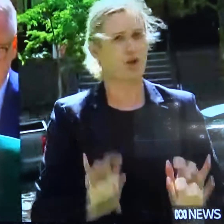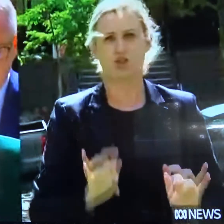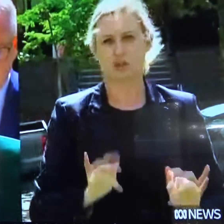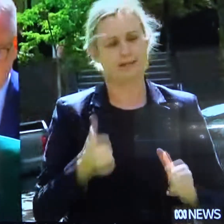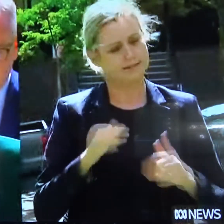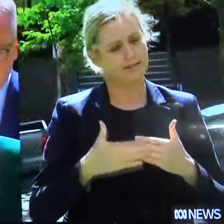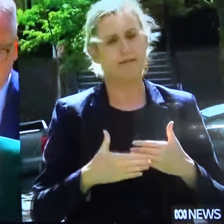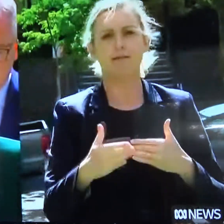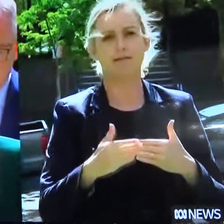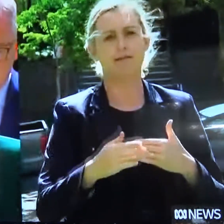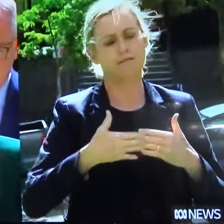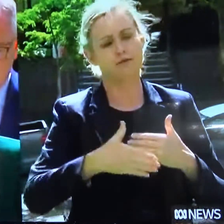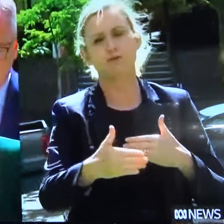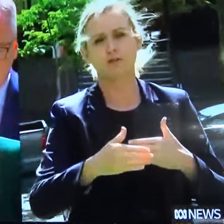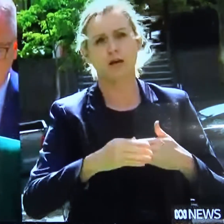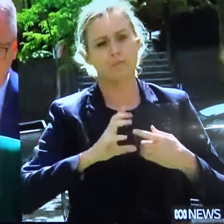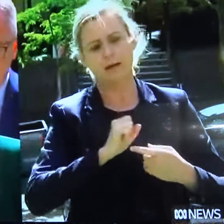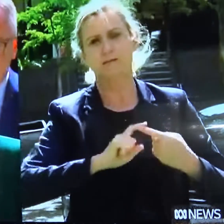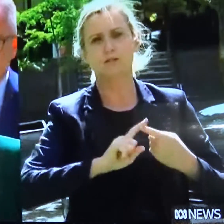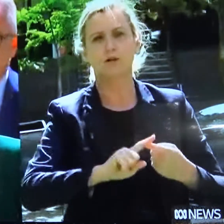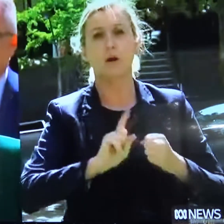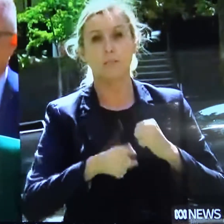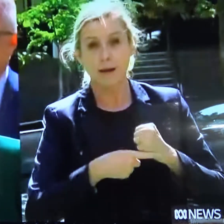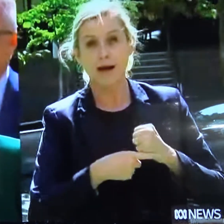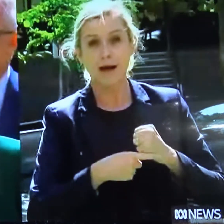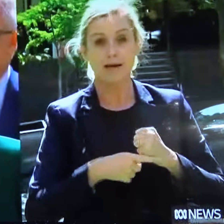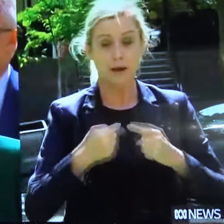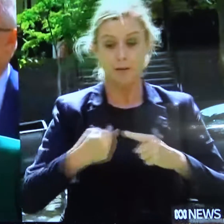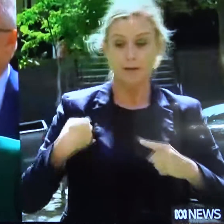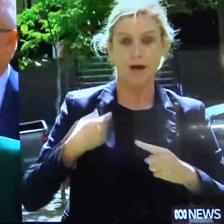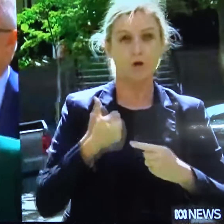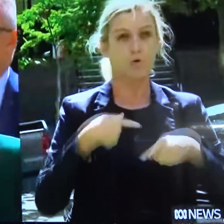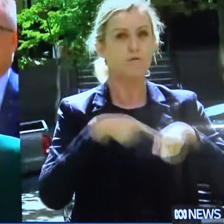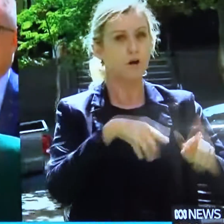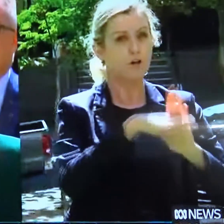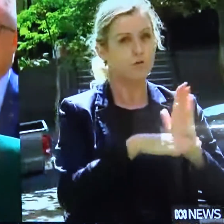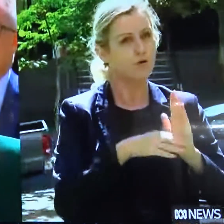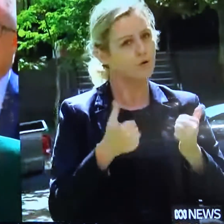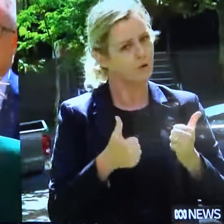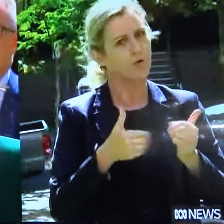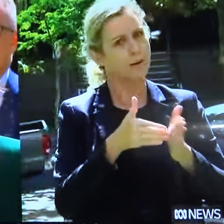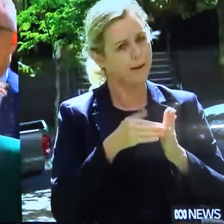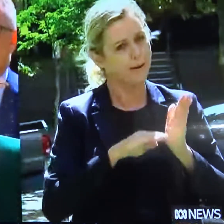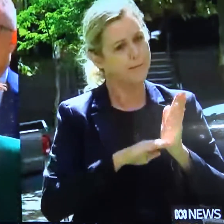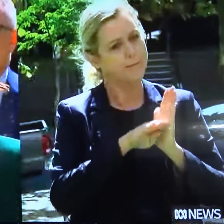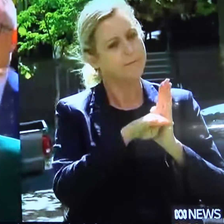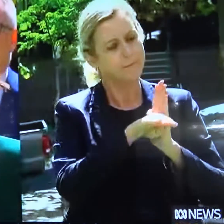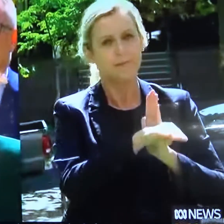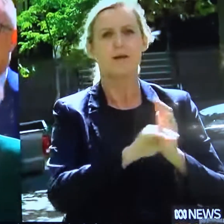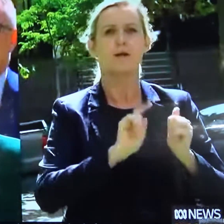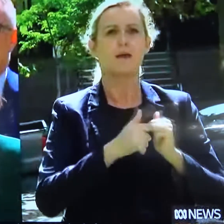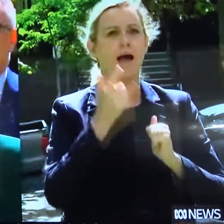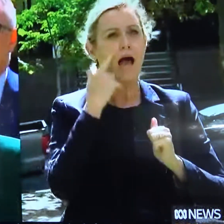us. But the early signs are encouraging that the restrictions are having a positive impact. When we look at what we're going through in New South Wales